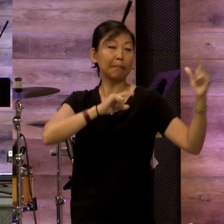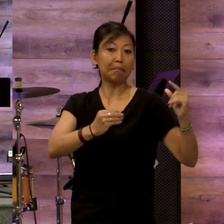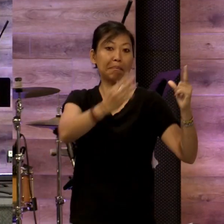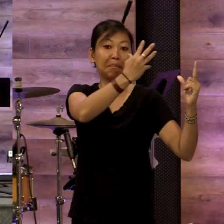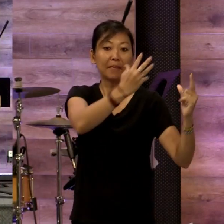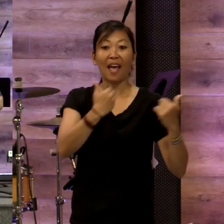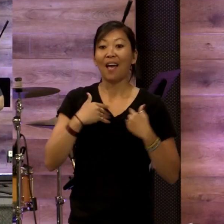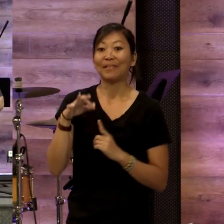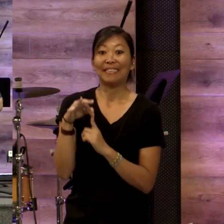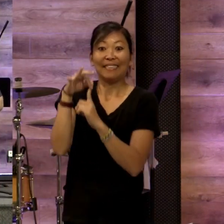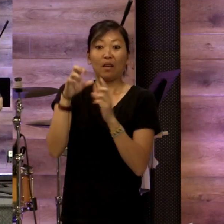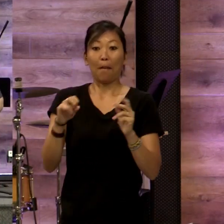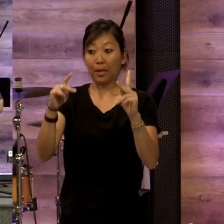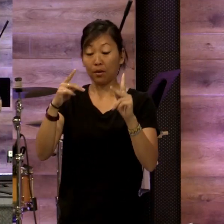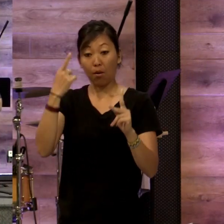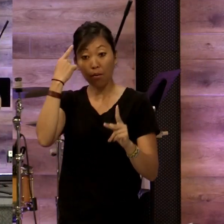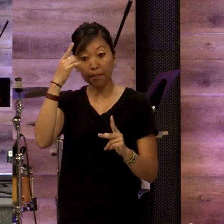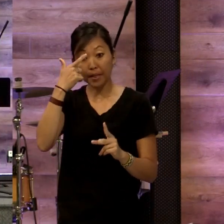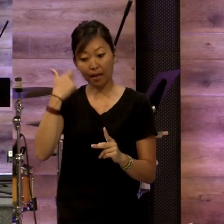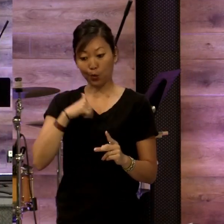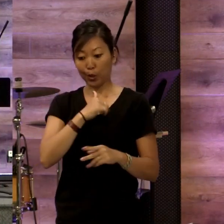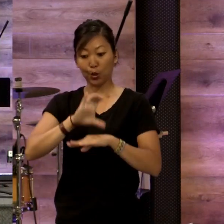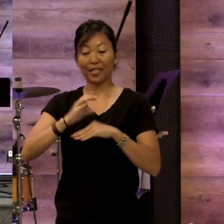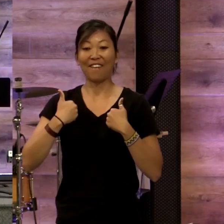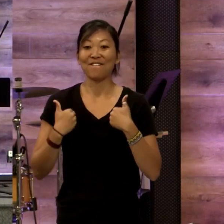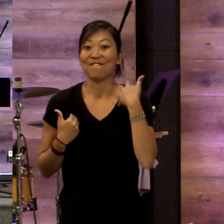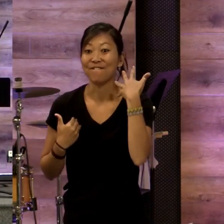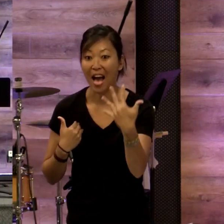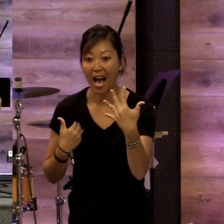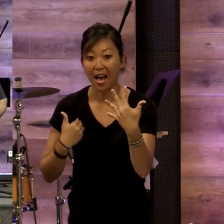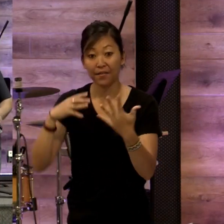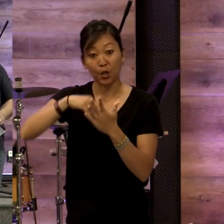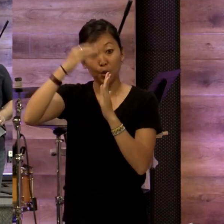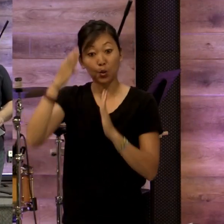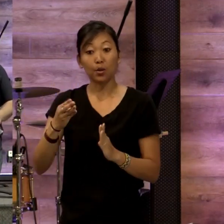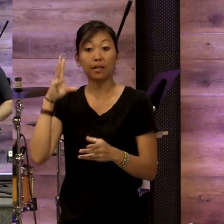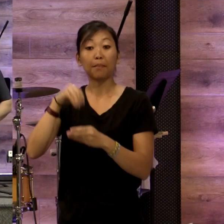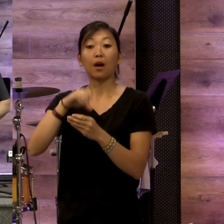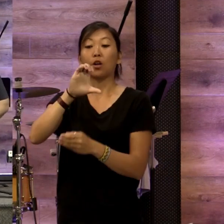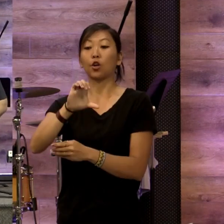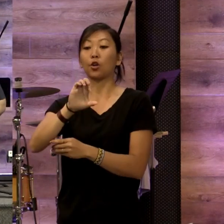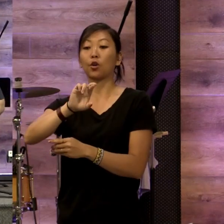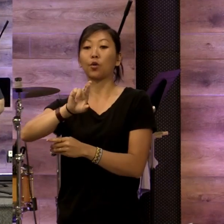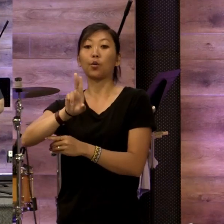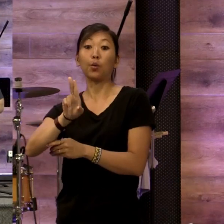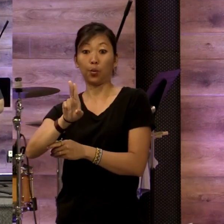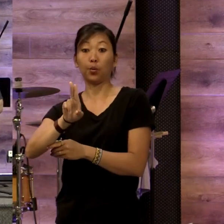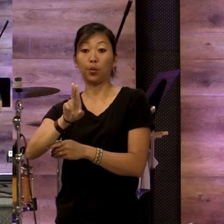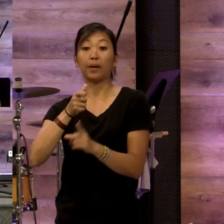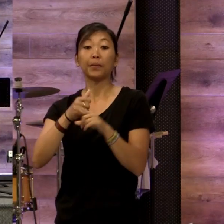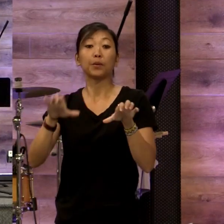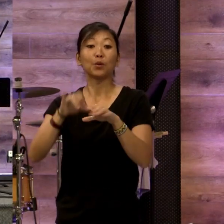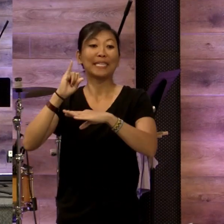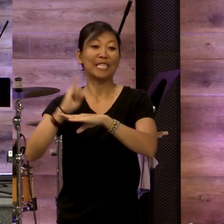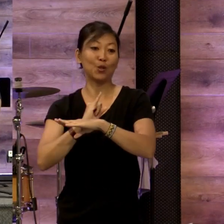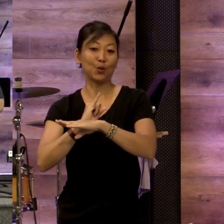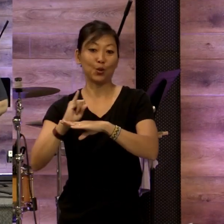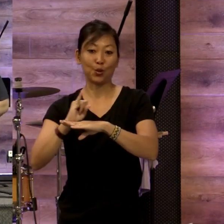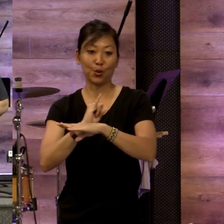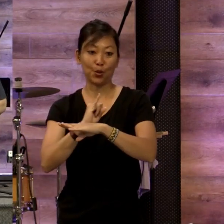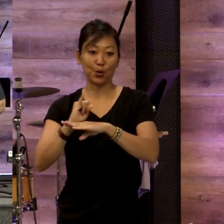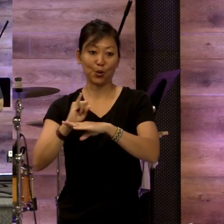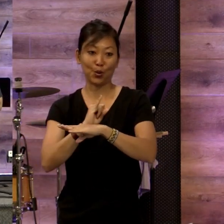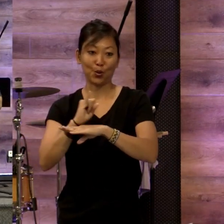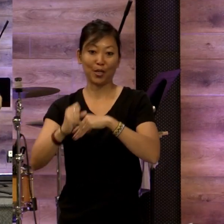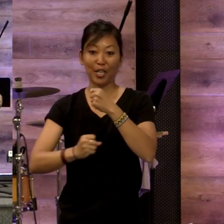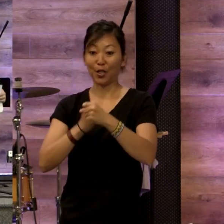have a unique opportunity as a church that we have five students that are part of Crew that are all doing an intern year this